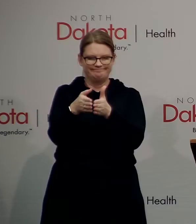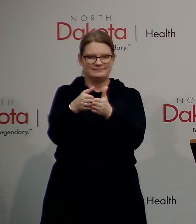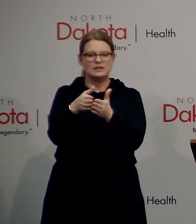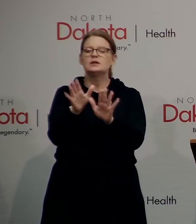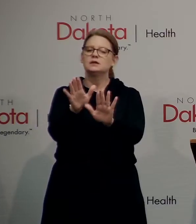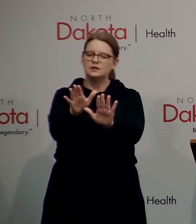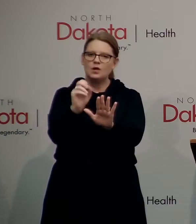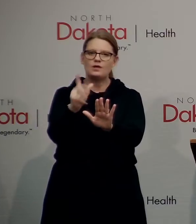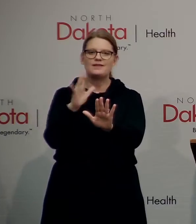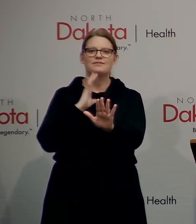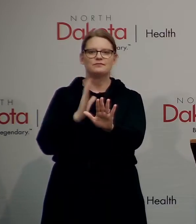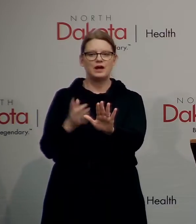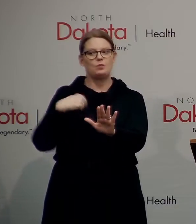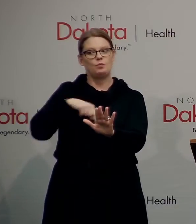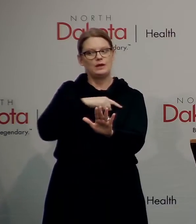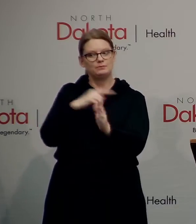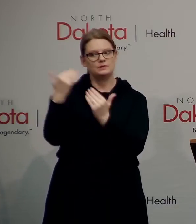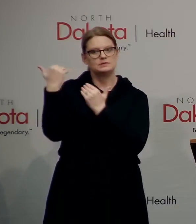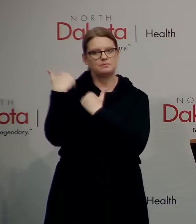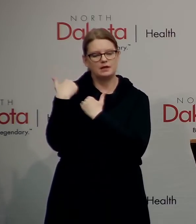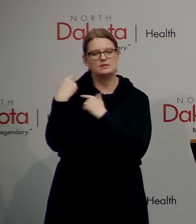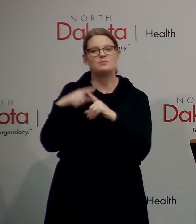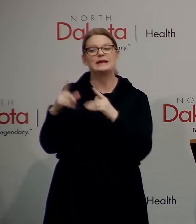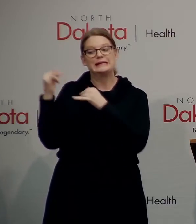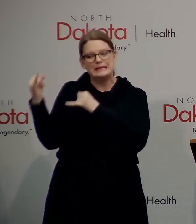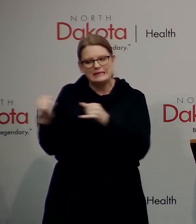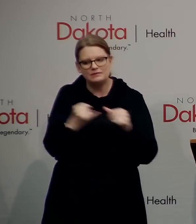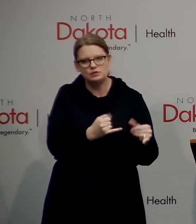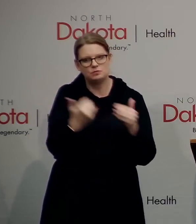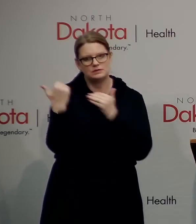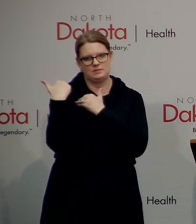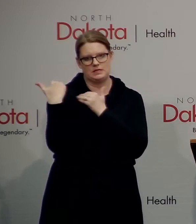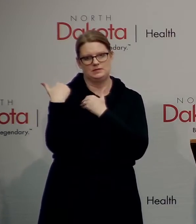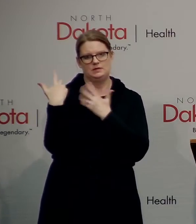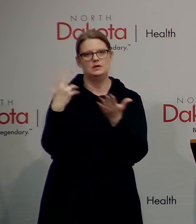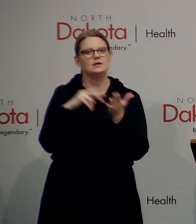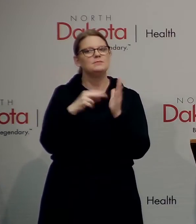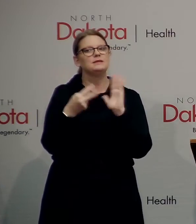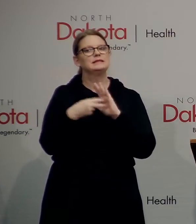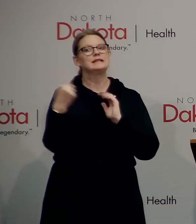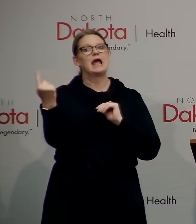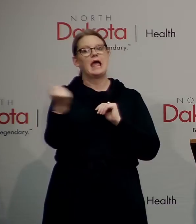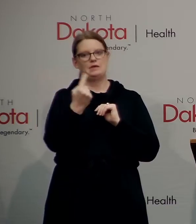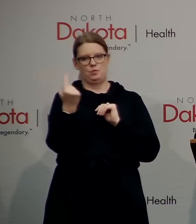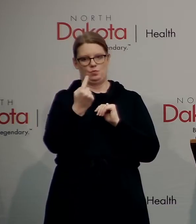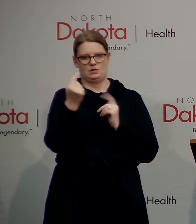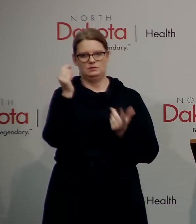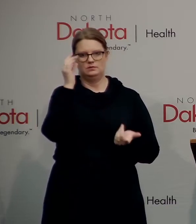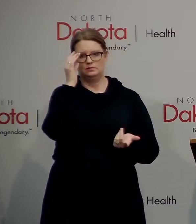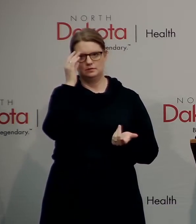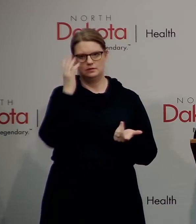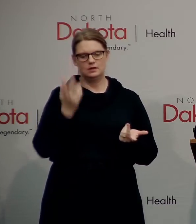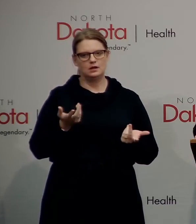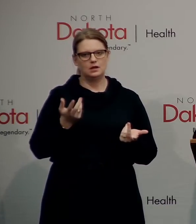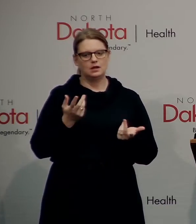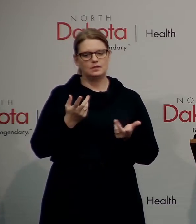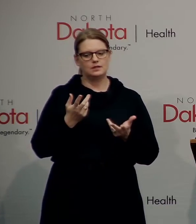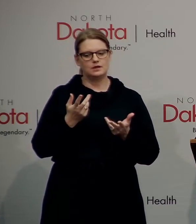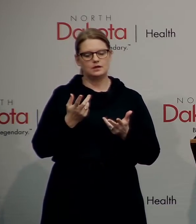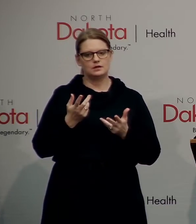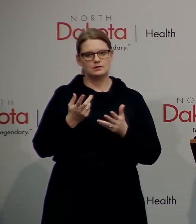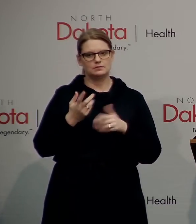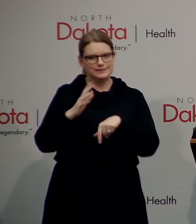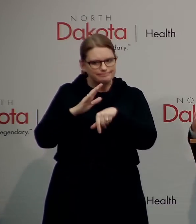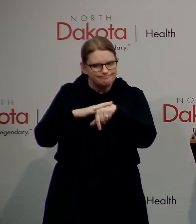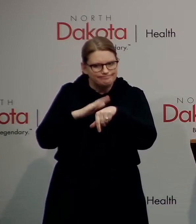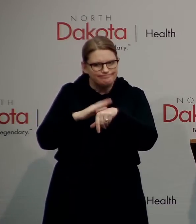say, hey, we can be responsible, but that requires individual responsibility. That means everyone. But given that the guidance that we've given